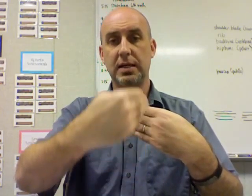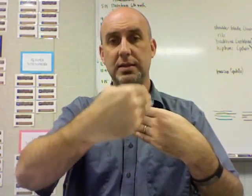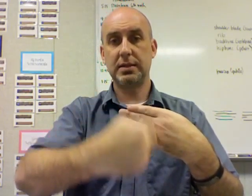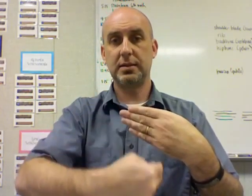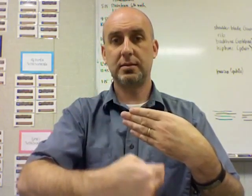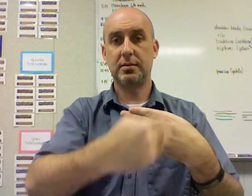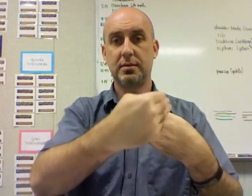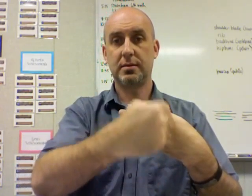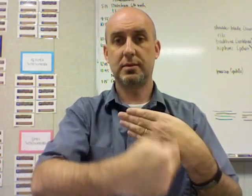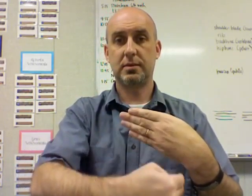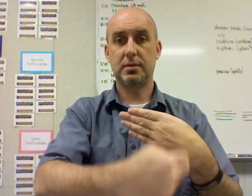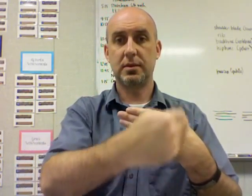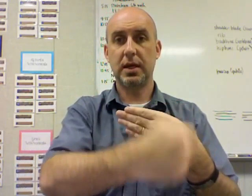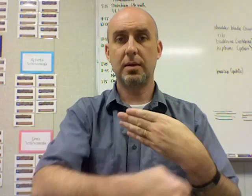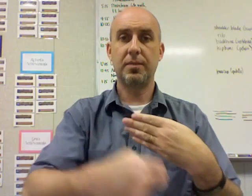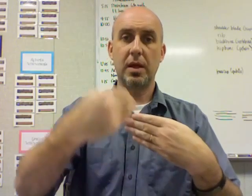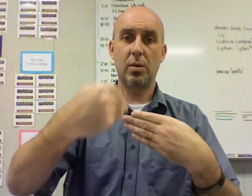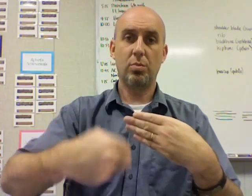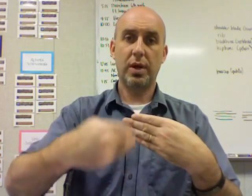cuts. Okay? Bread.